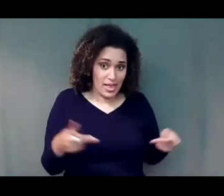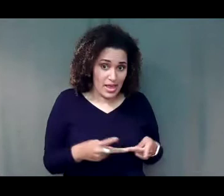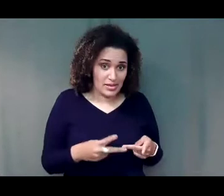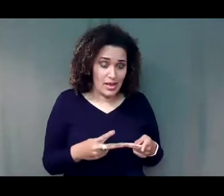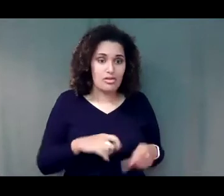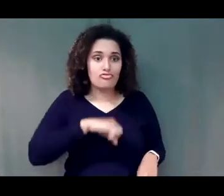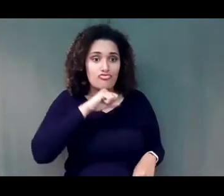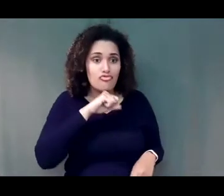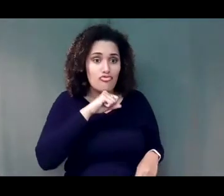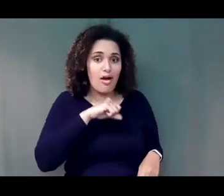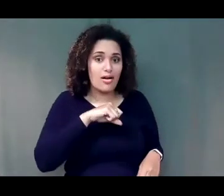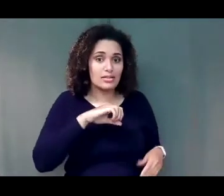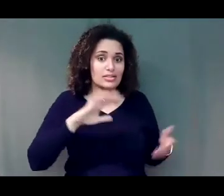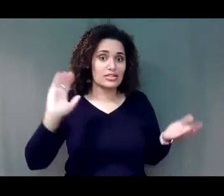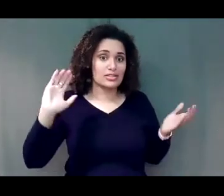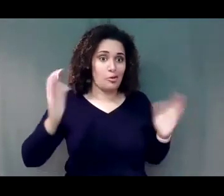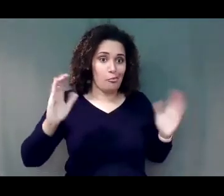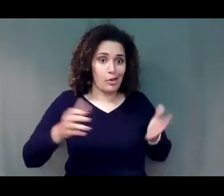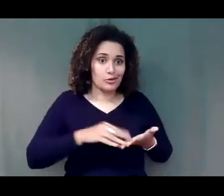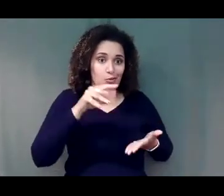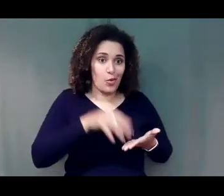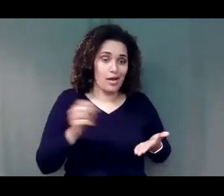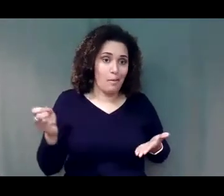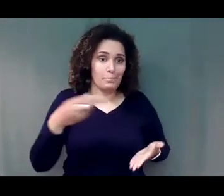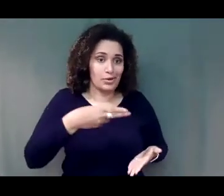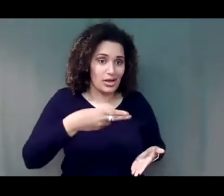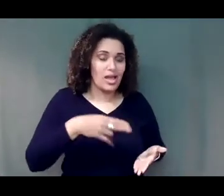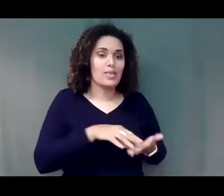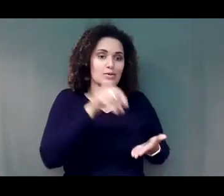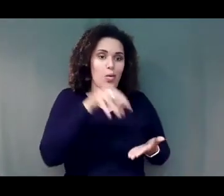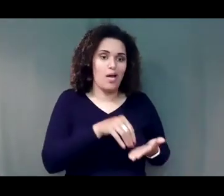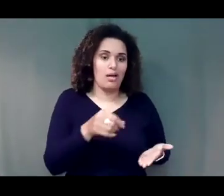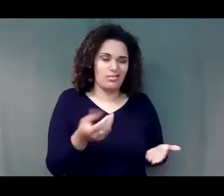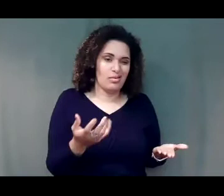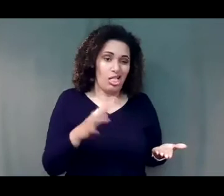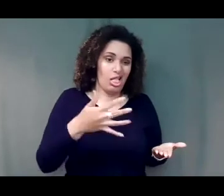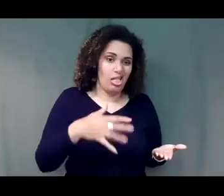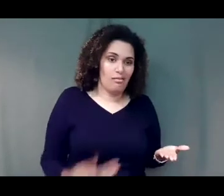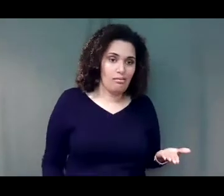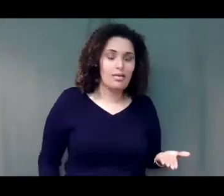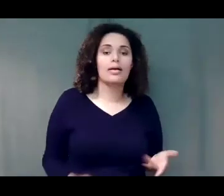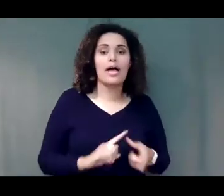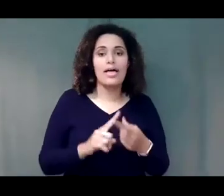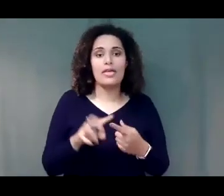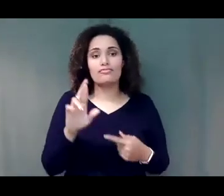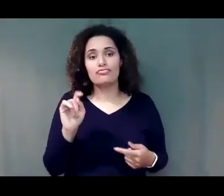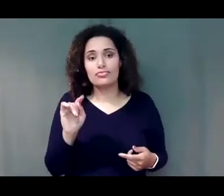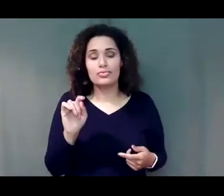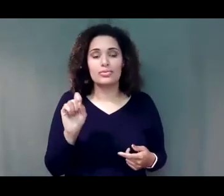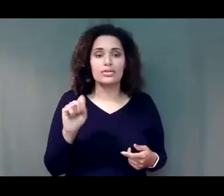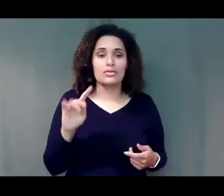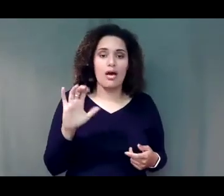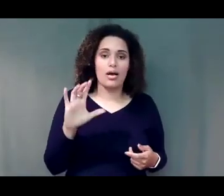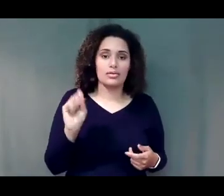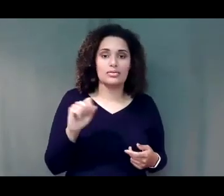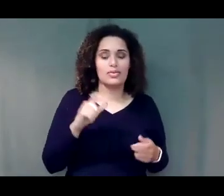rock than soil. It's really a lousy soil, and that's the biggest one. And then we did things like rootstocks. So we can go on for